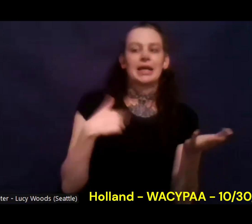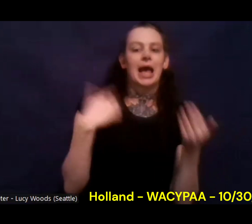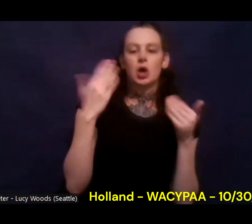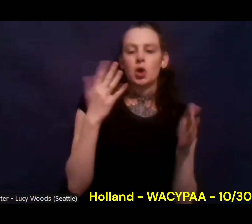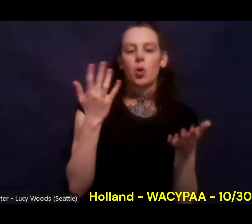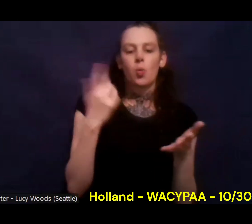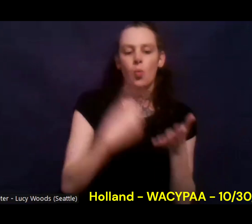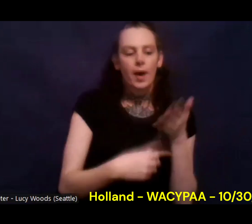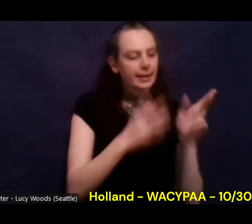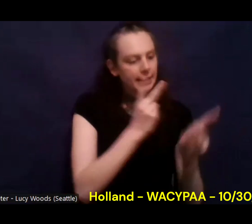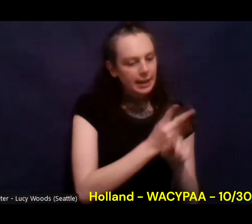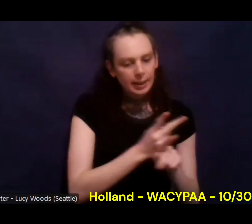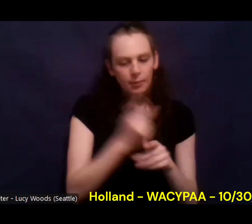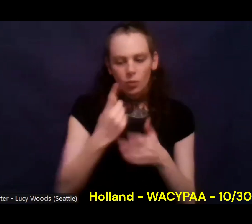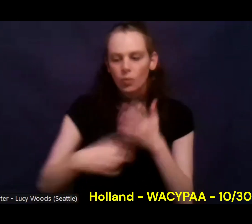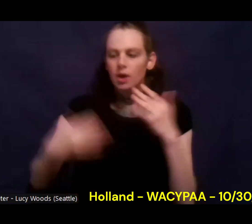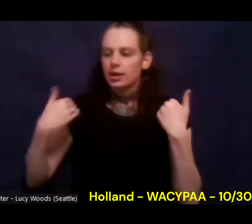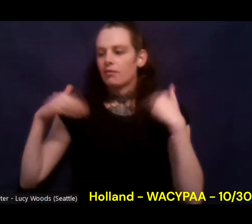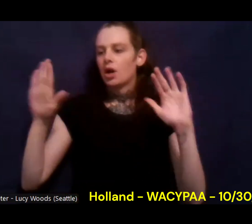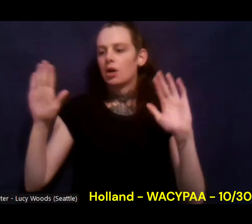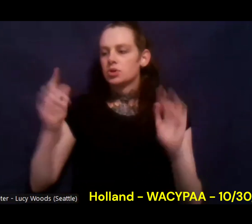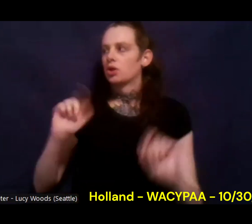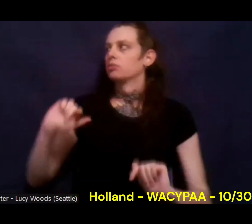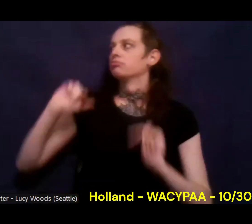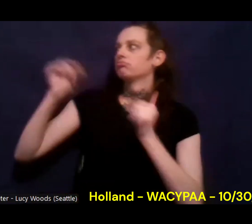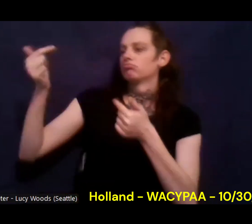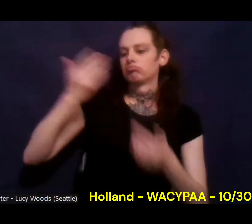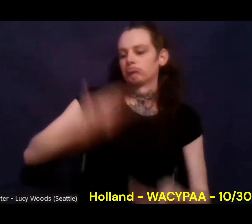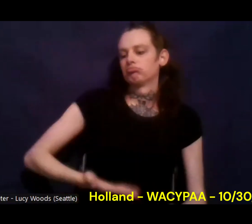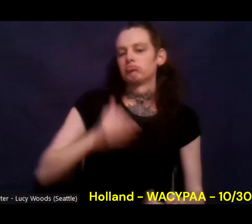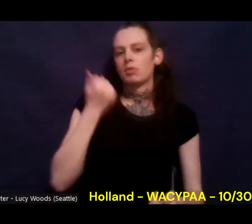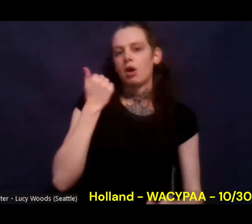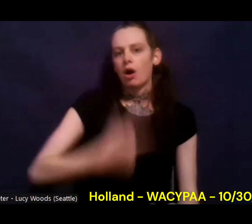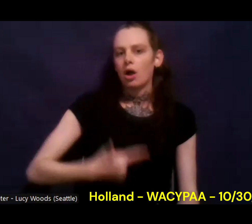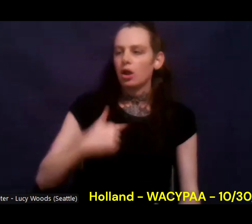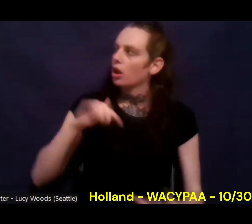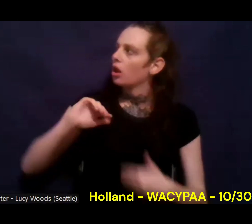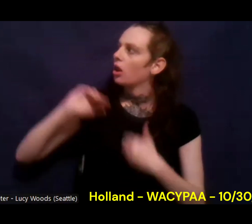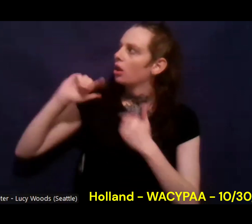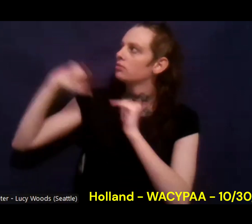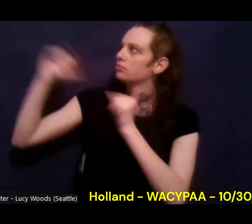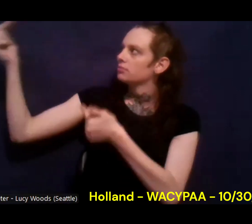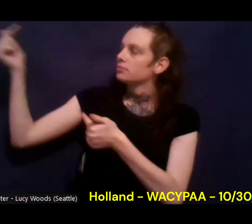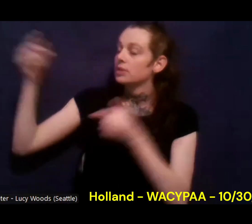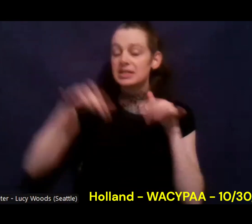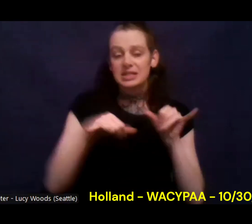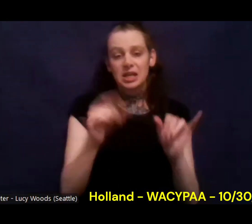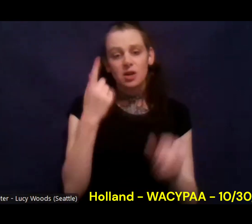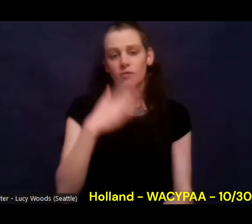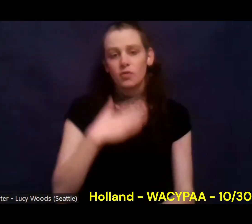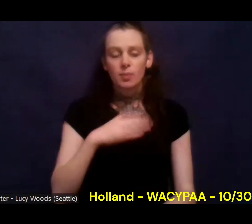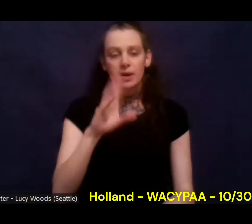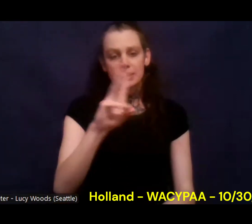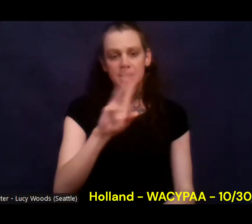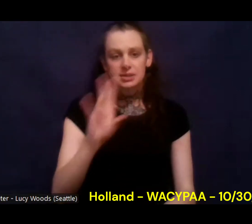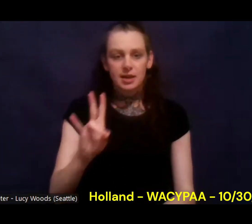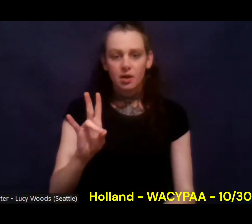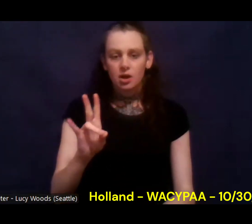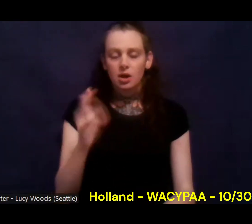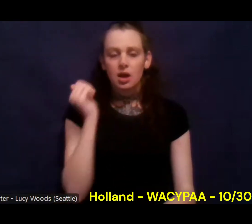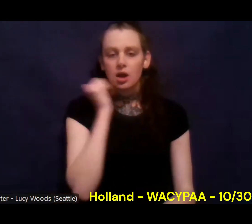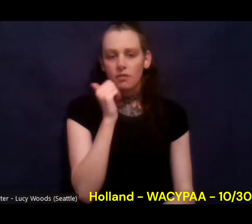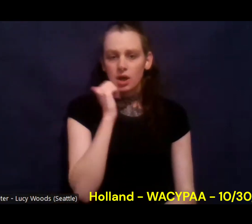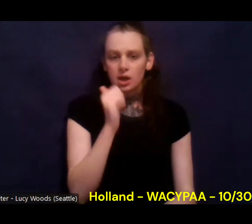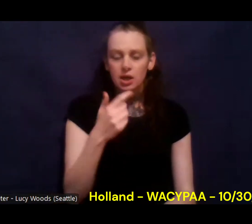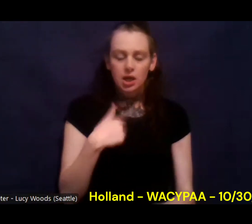away, so just have all of me. And that is what I do still for my 6 and 7. I wake up every day and I say, God, have